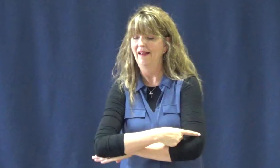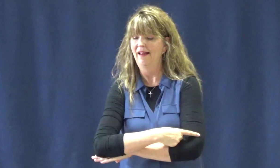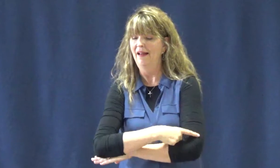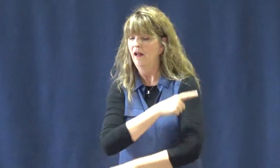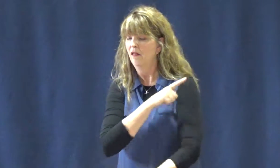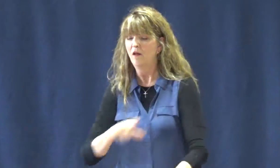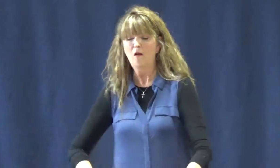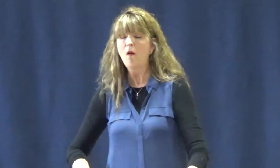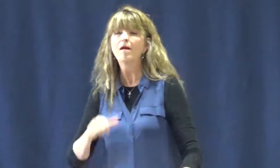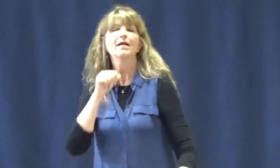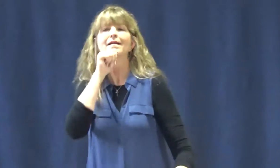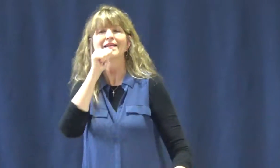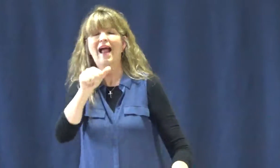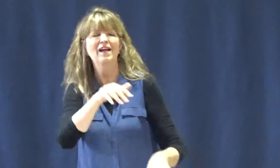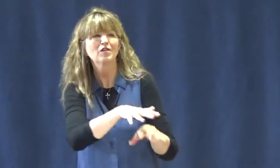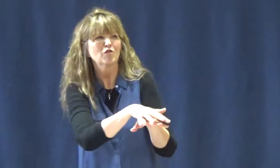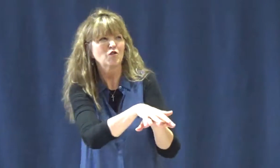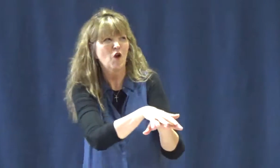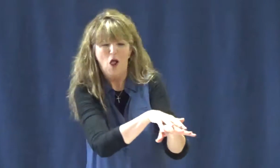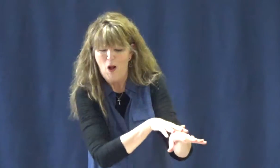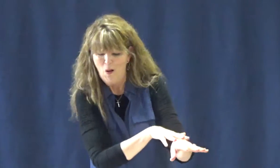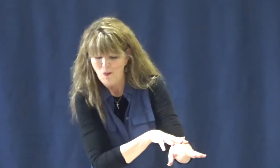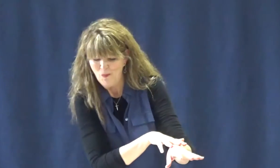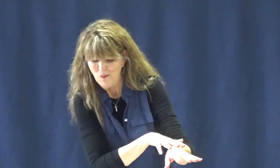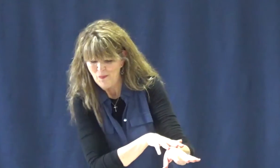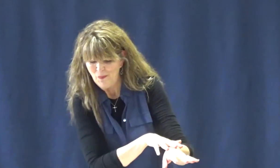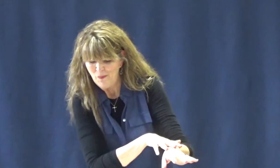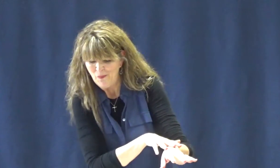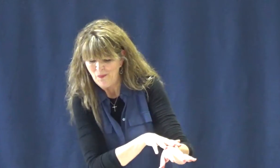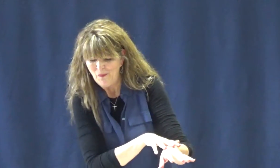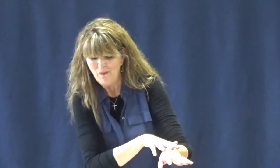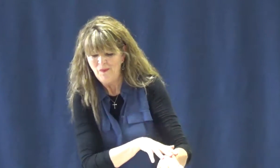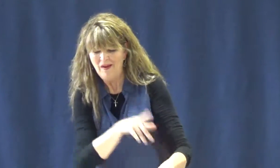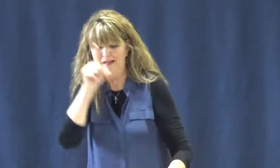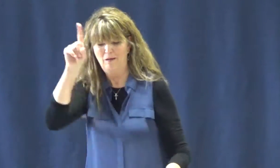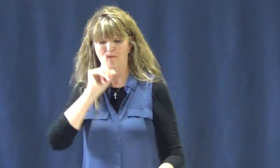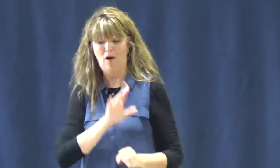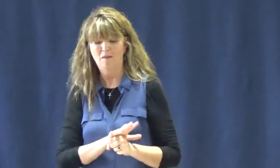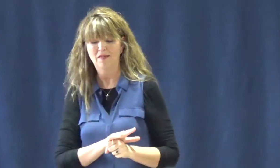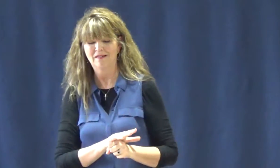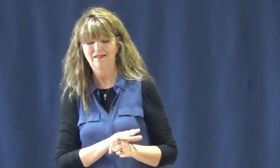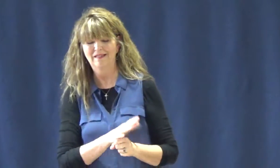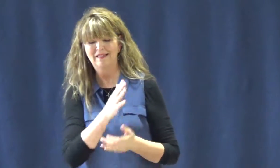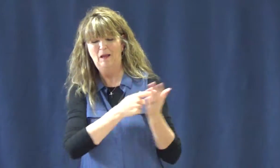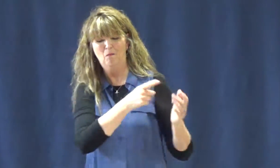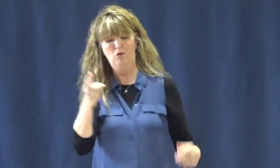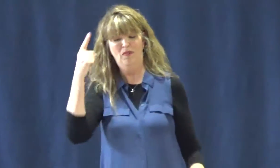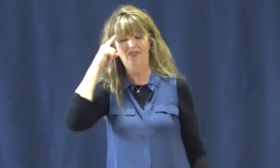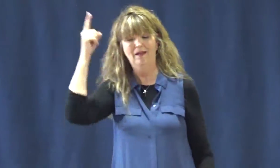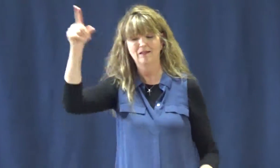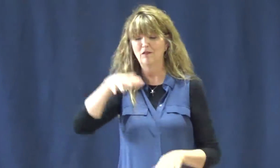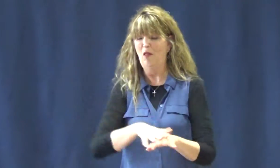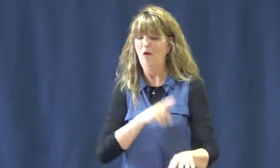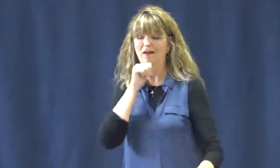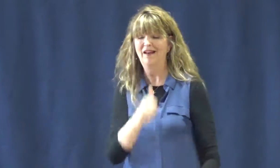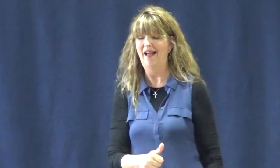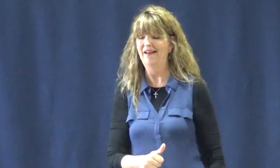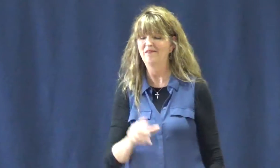Lord, and 1,000 years is like a promise. The Lord isn't really being slow about his